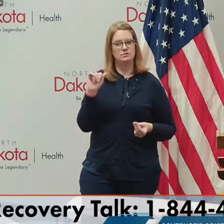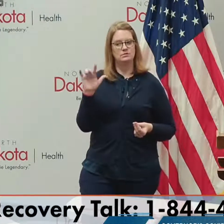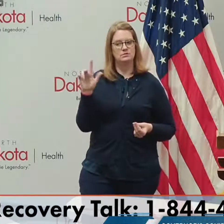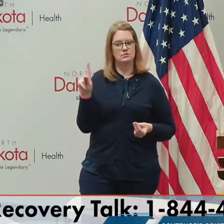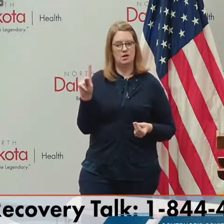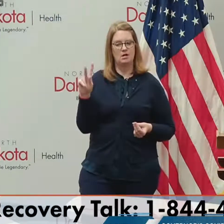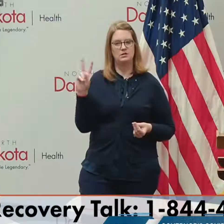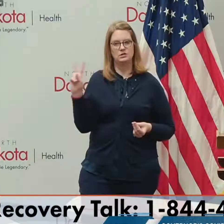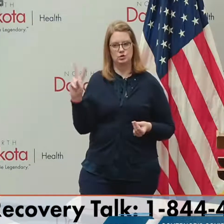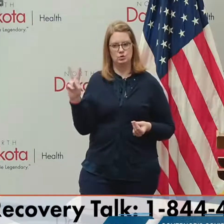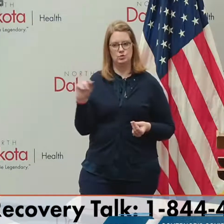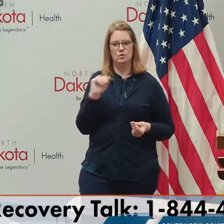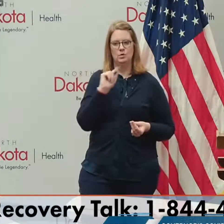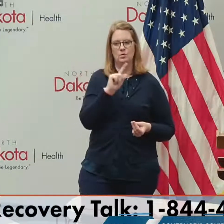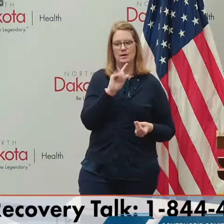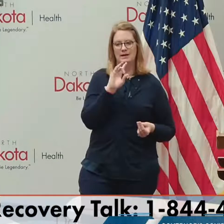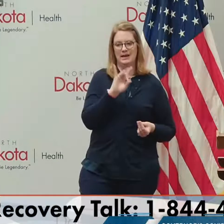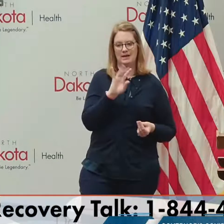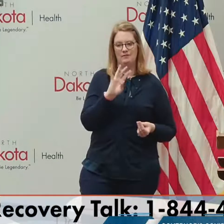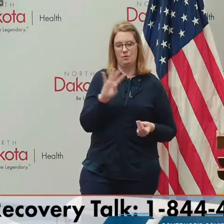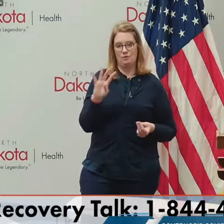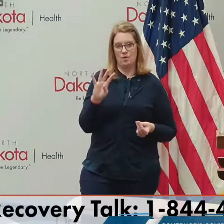1-844-44-TALK-2. Again, that's